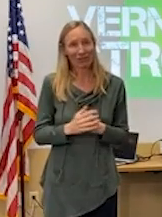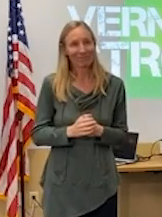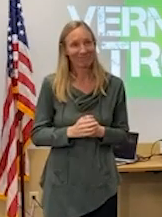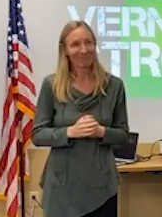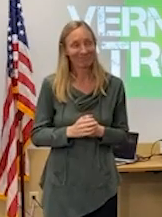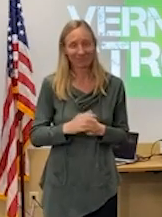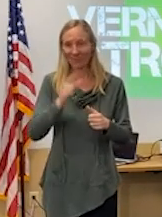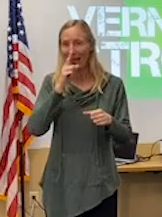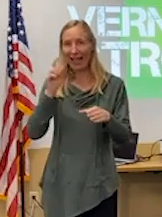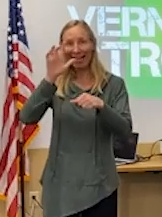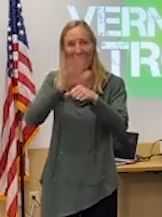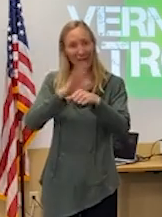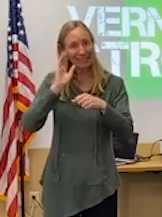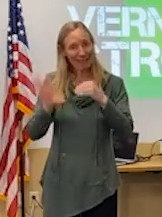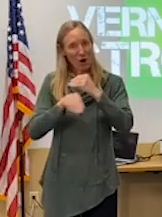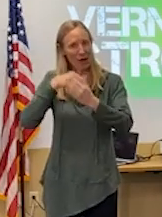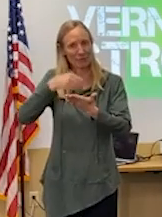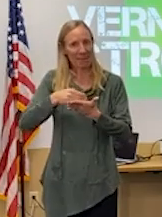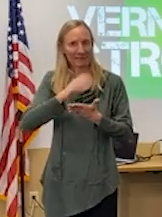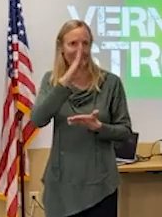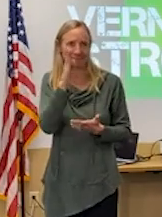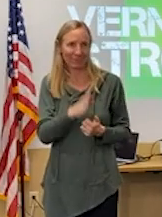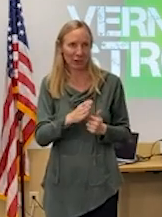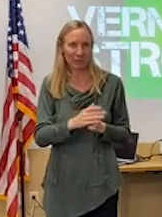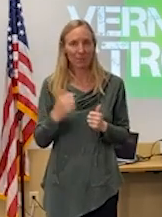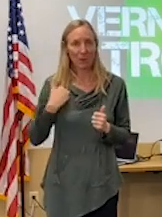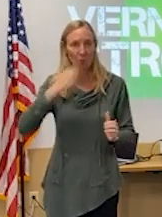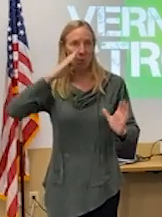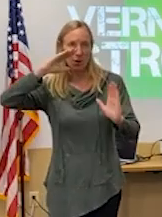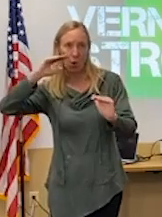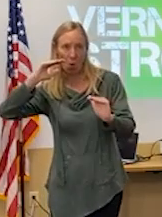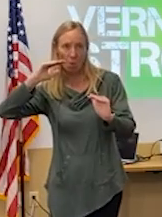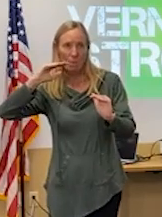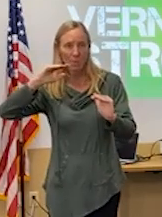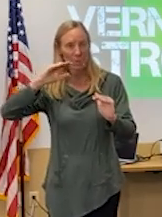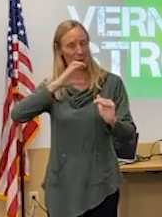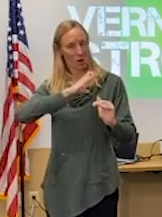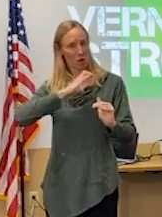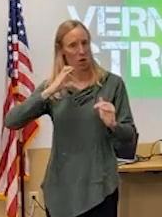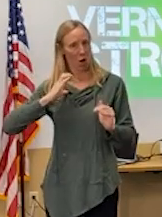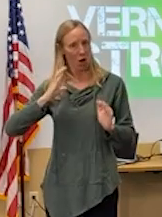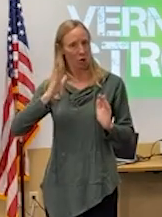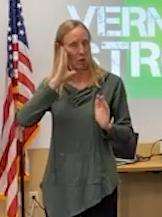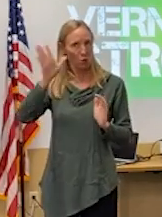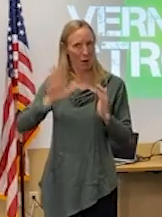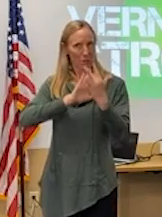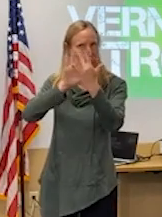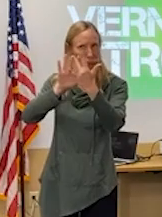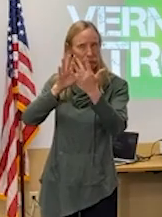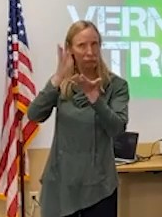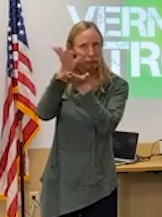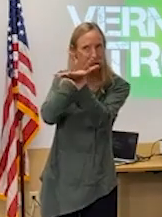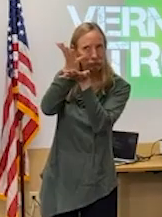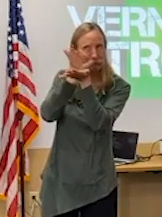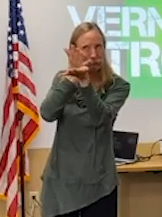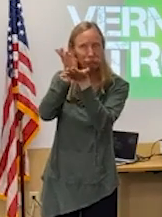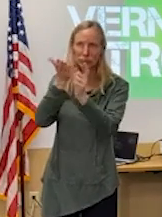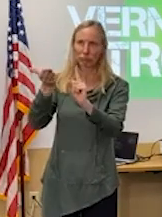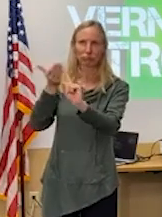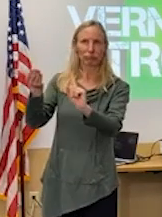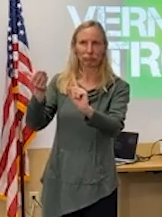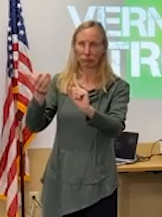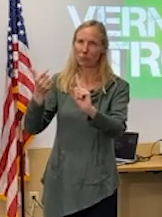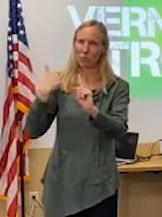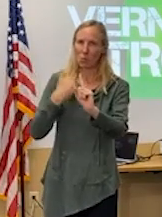know there's no guarantee here, but we are very hopeful that our congressional delegation will be able to make the case